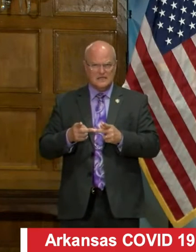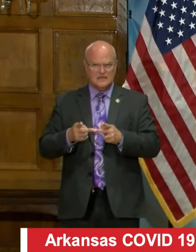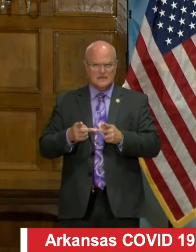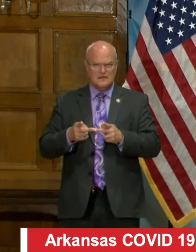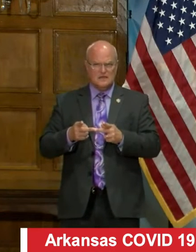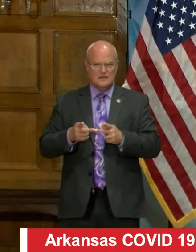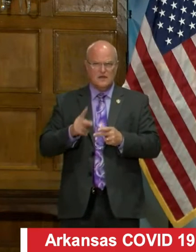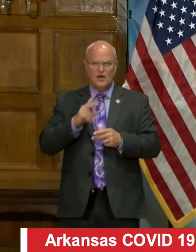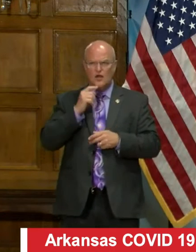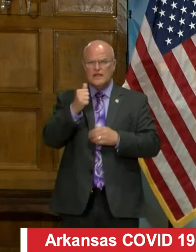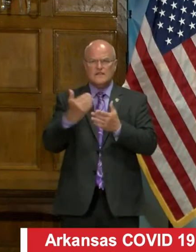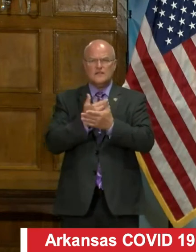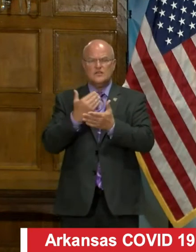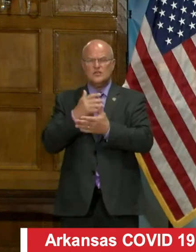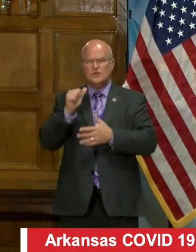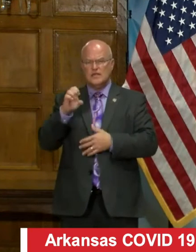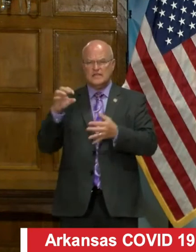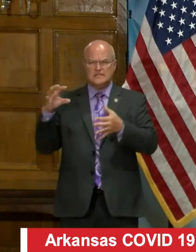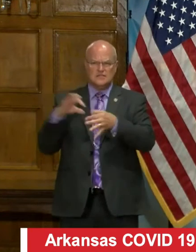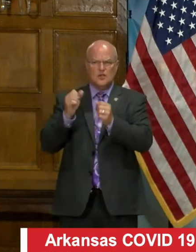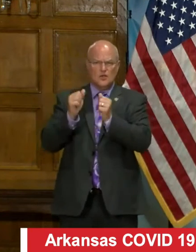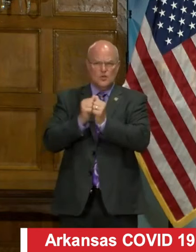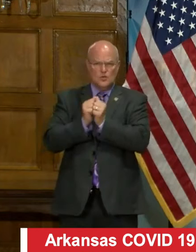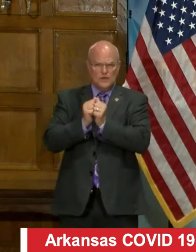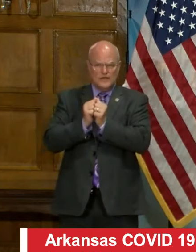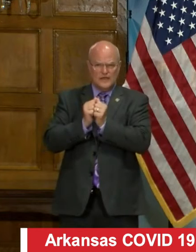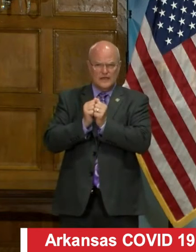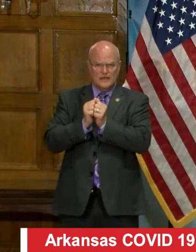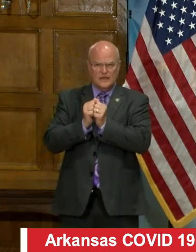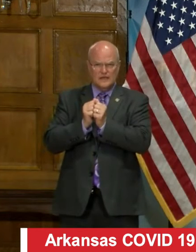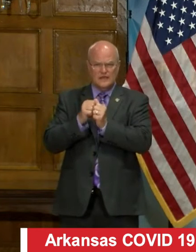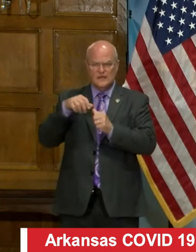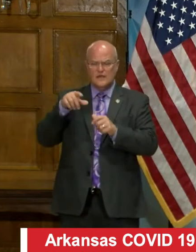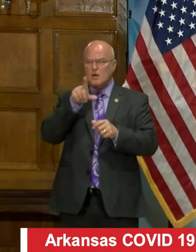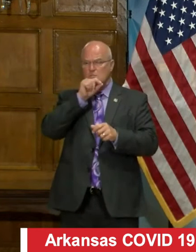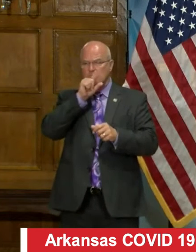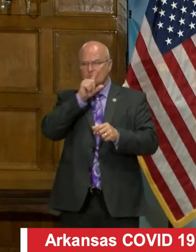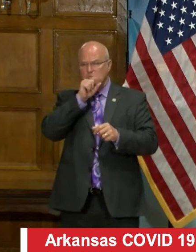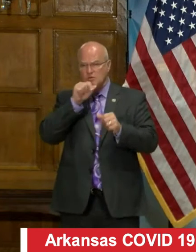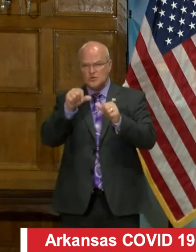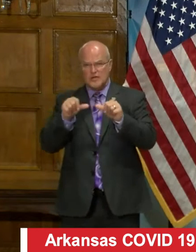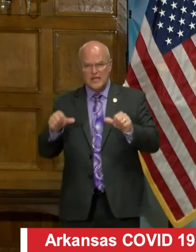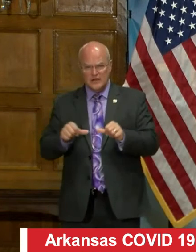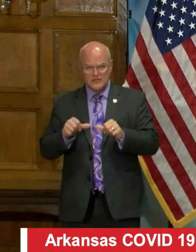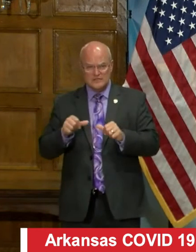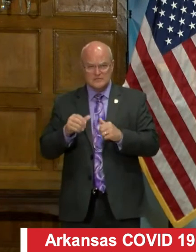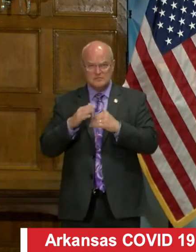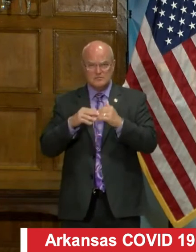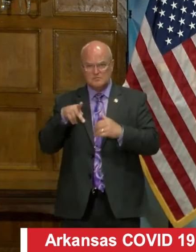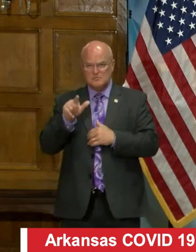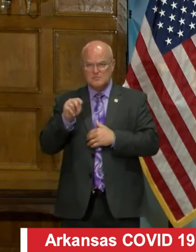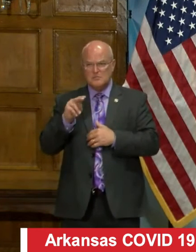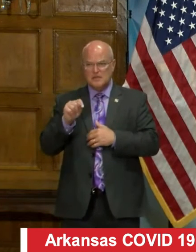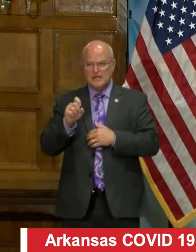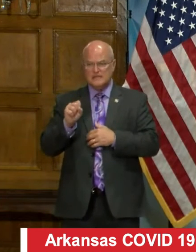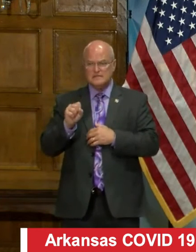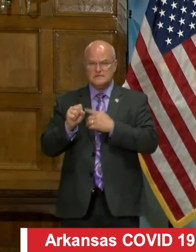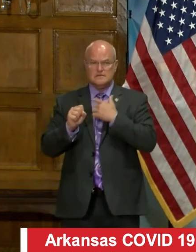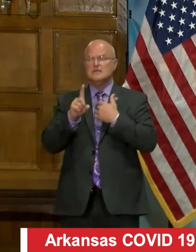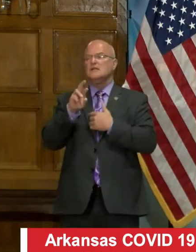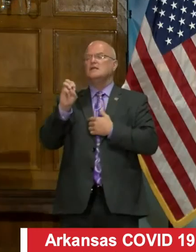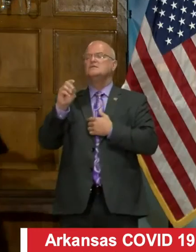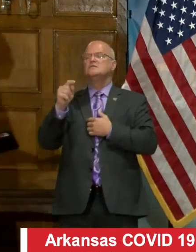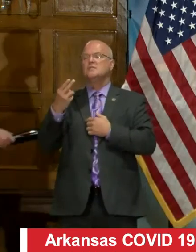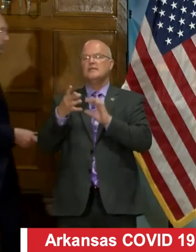facilities? Are any of the new cases associated with like poultry facilities? Dr. Smith, you want